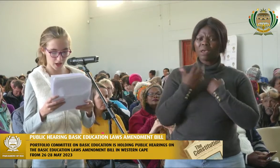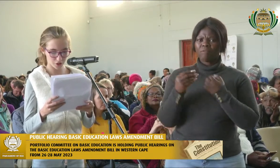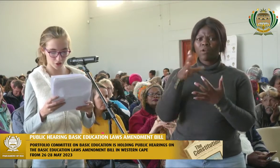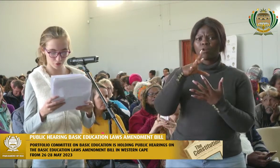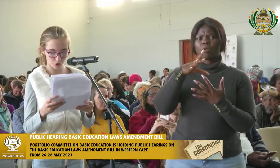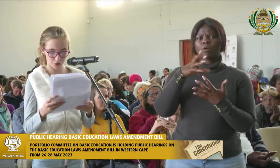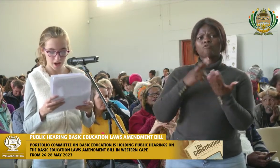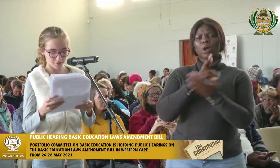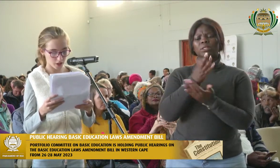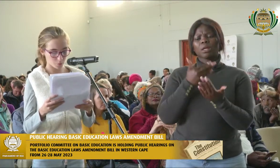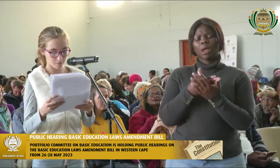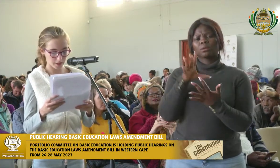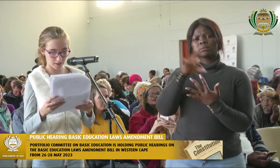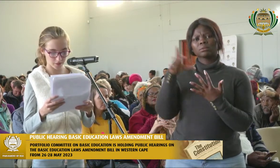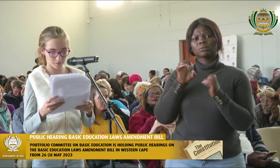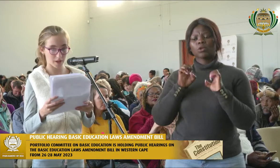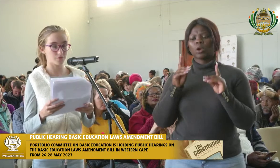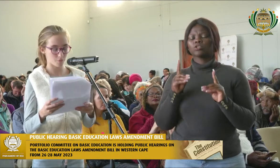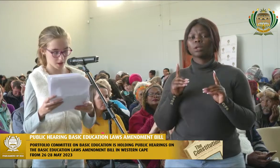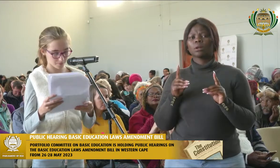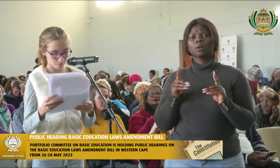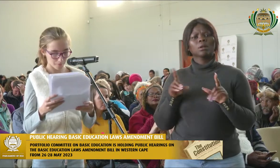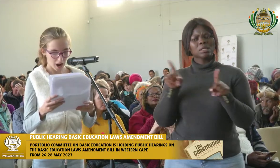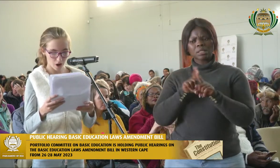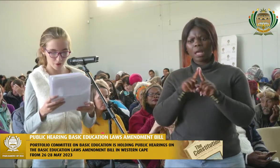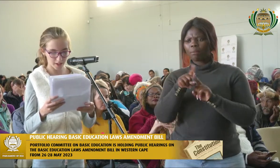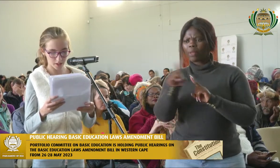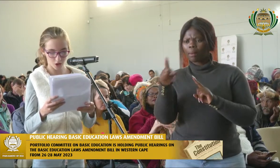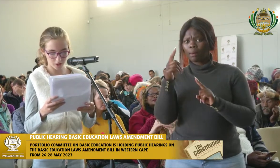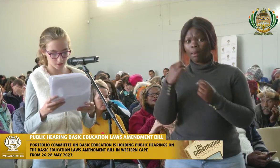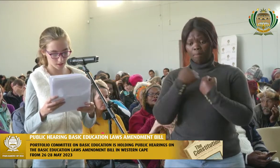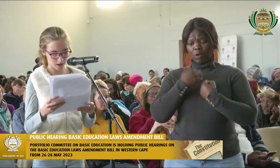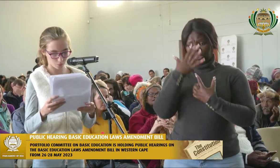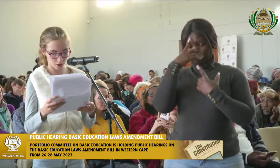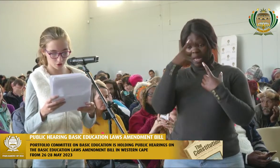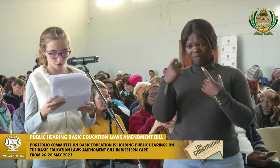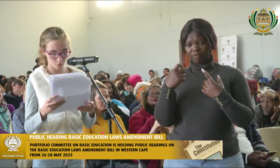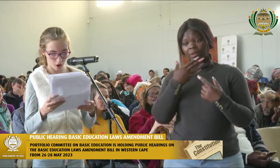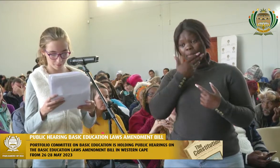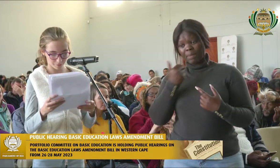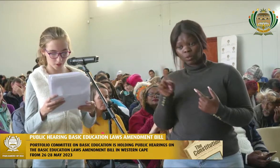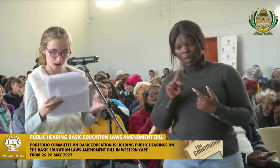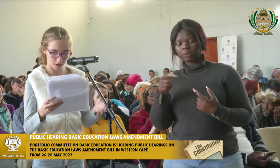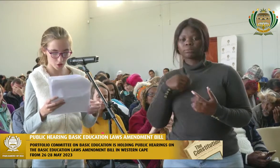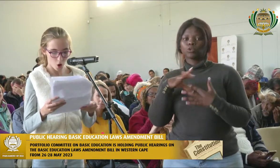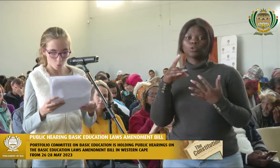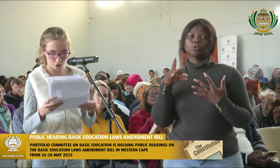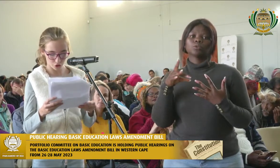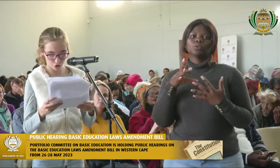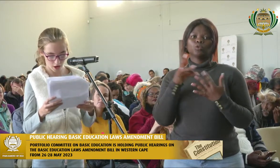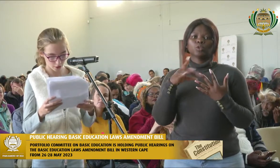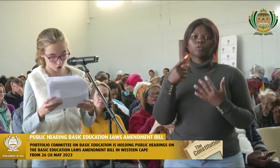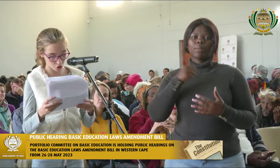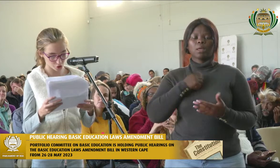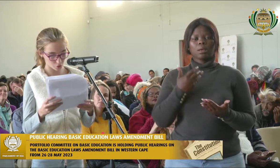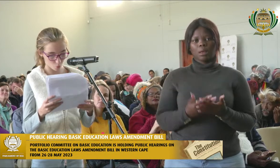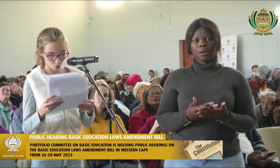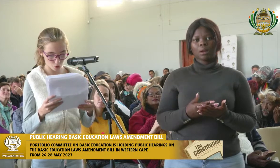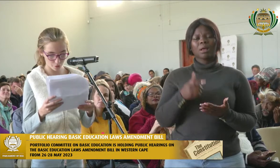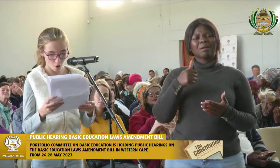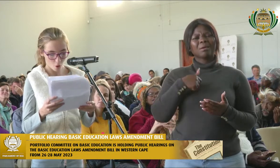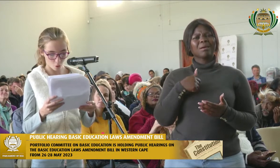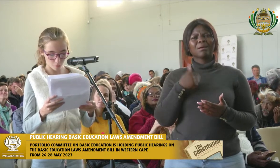the education route that we believe is best for me. I really cannot understand why you guys want to try